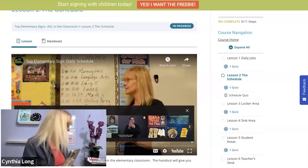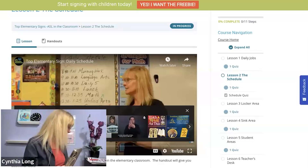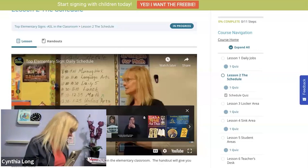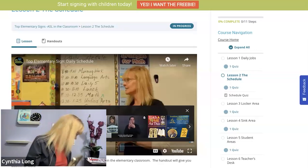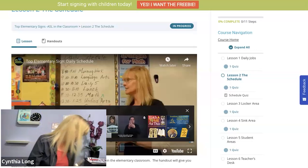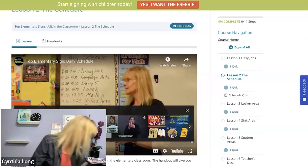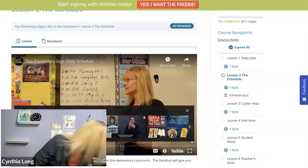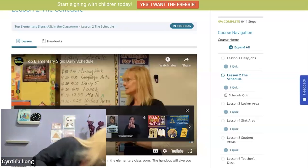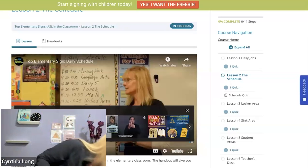And